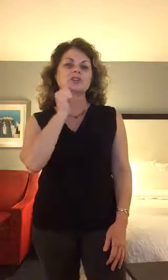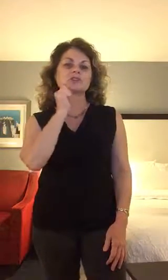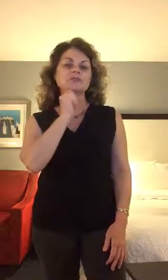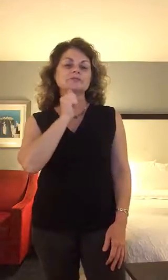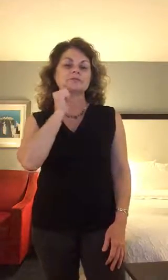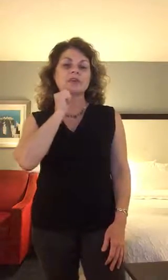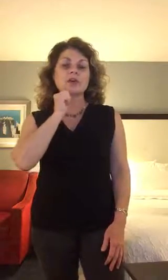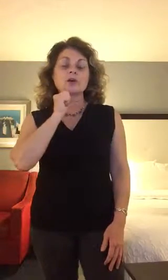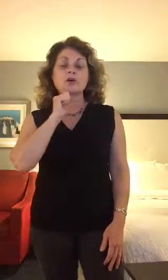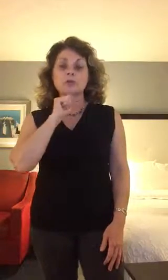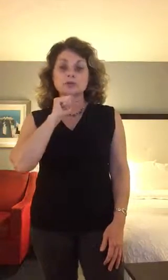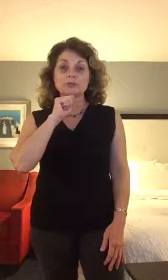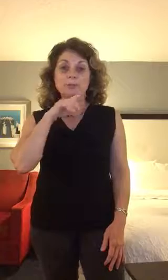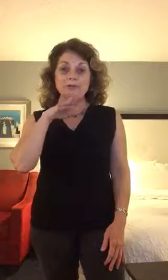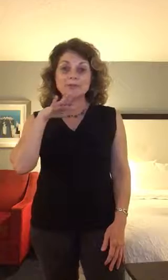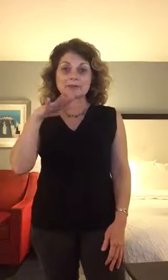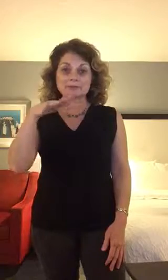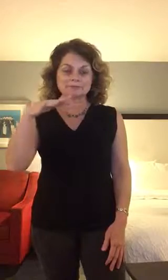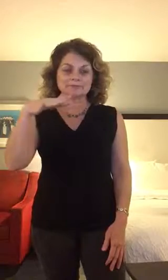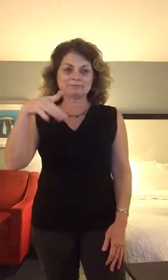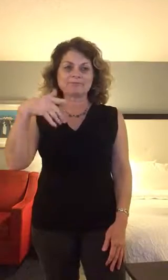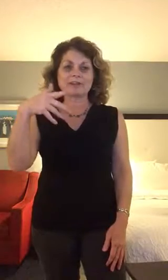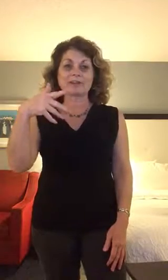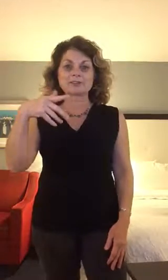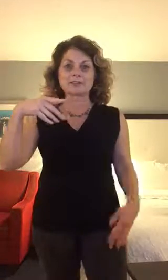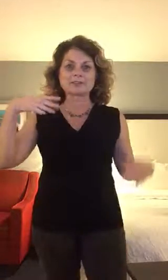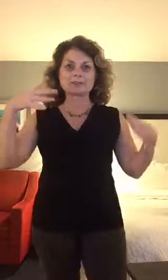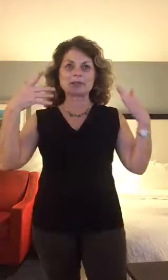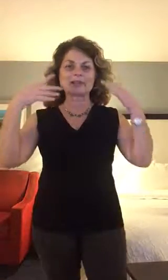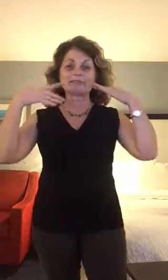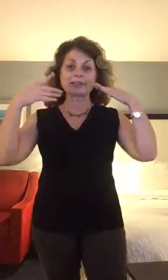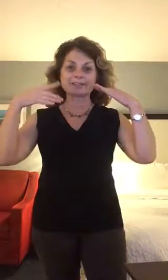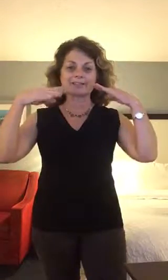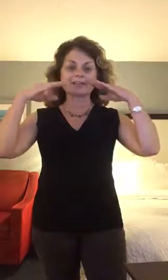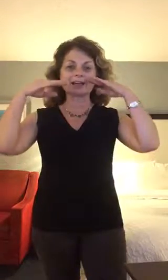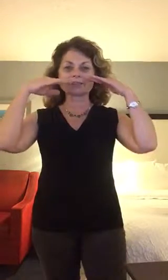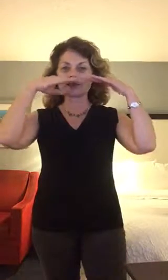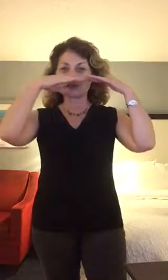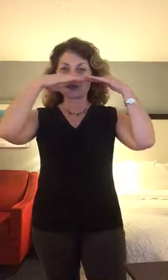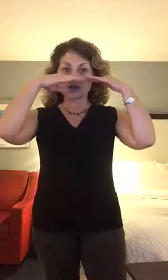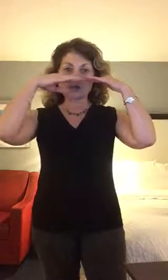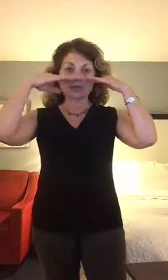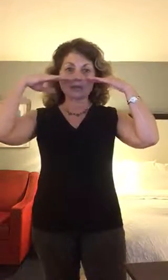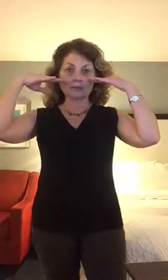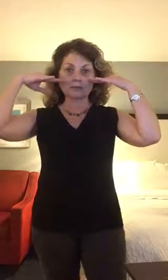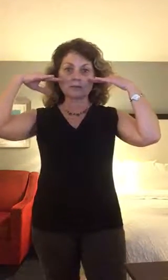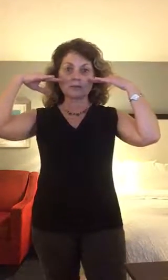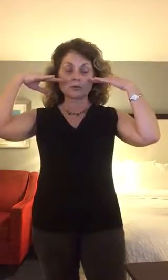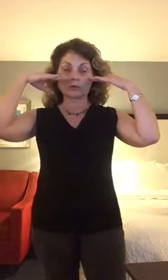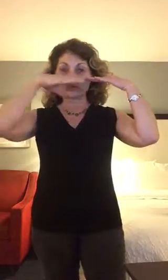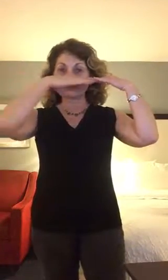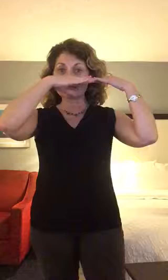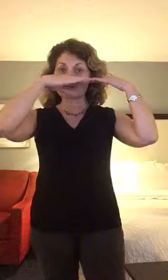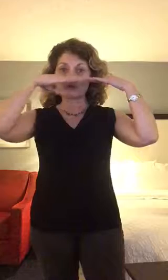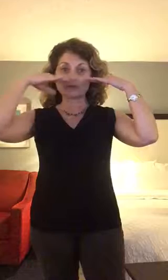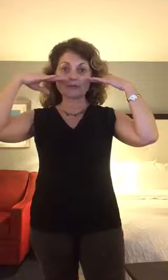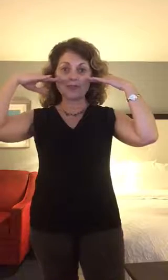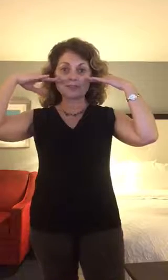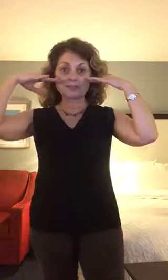girl. Which reminds me, I also want to explain, like I did in class. Okay, we're going to take your face,